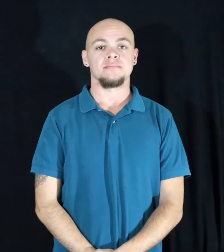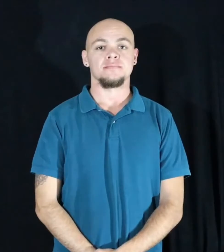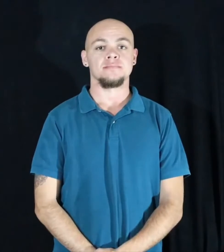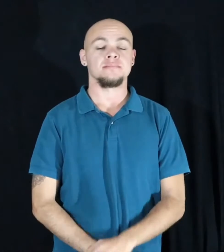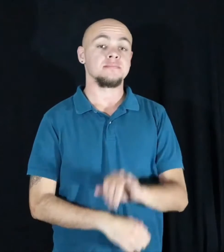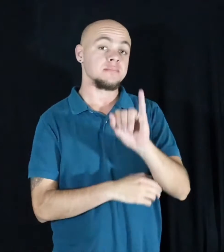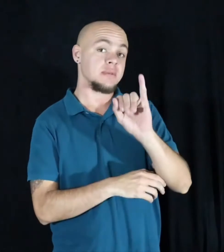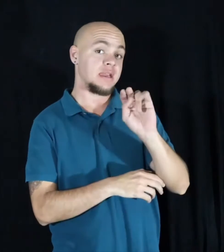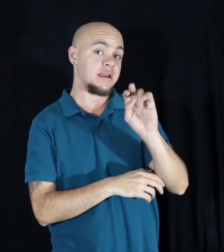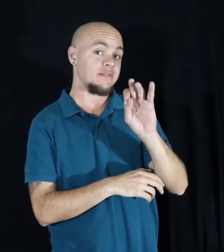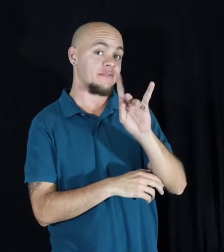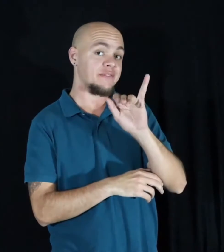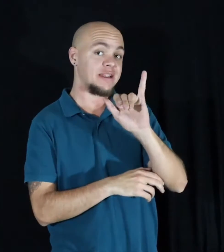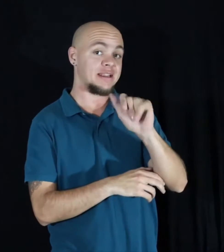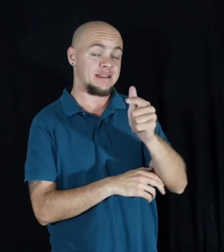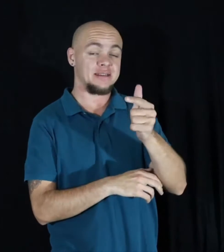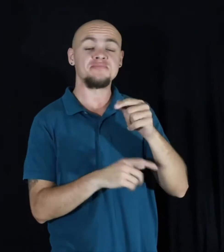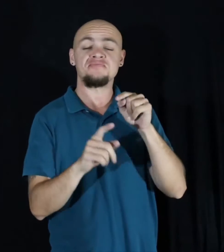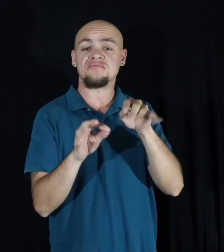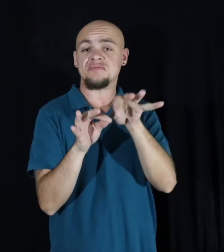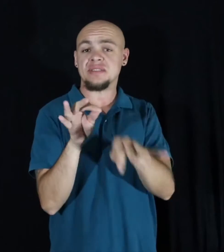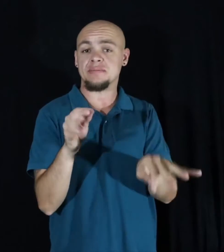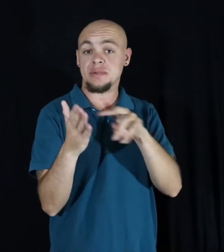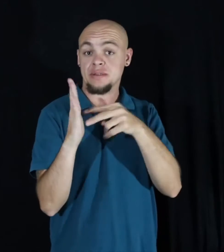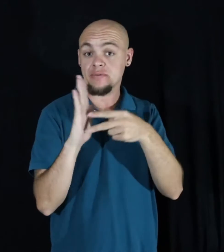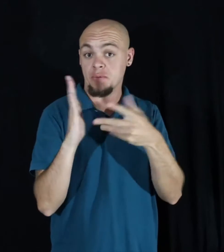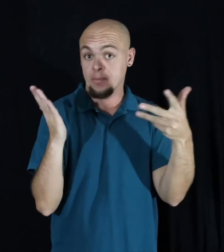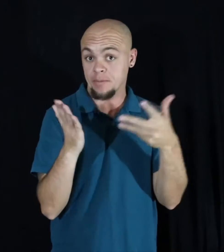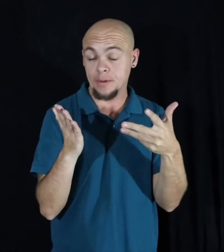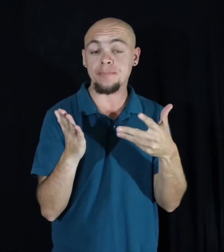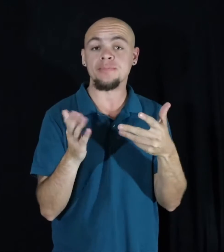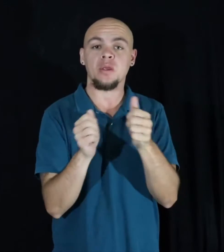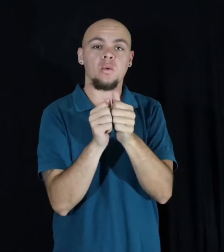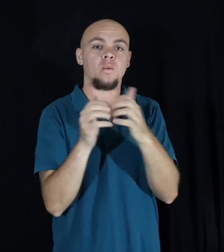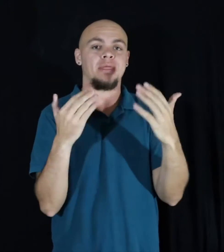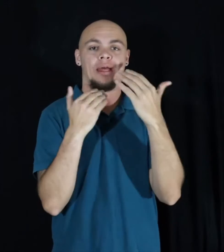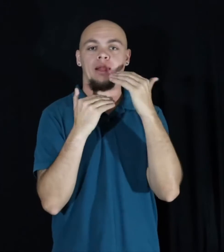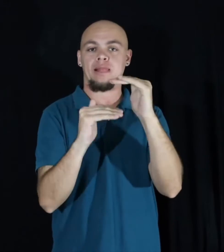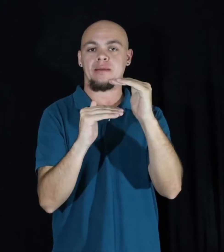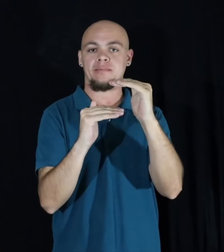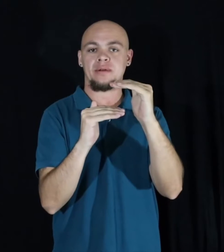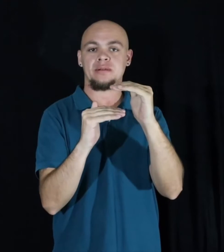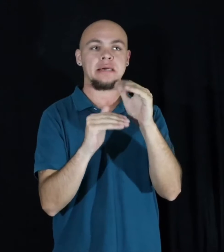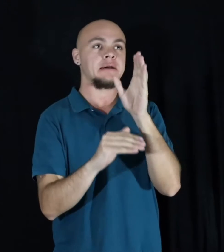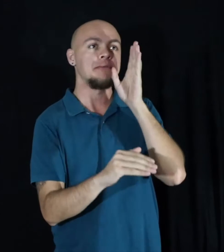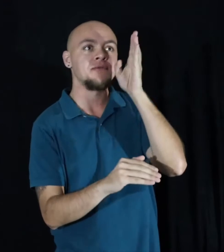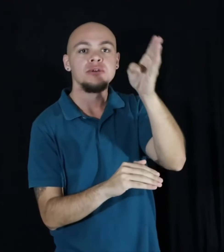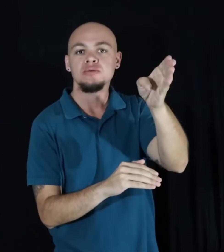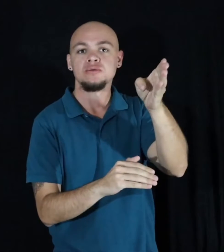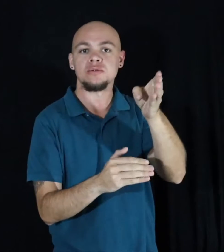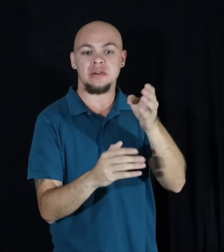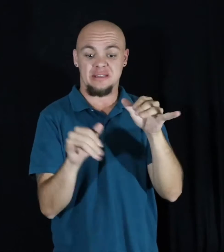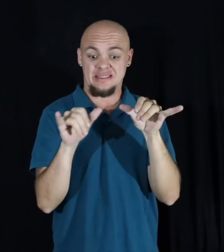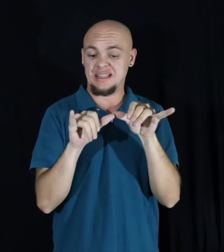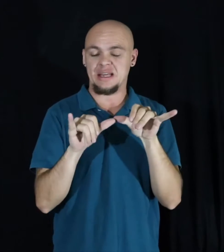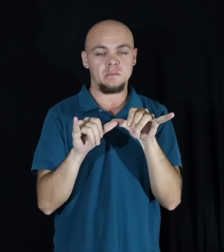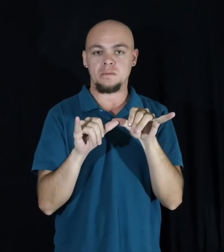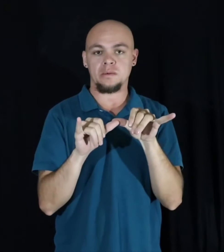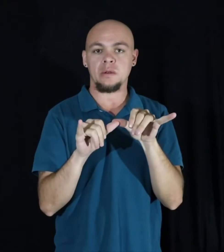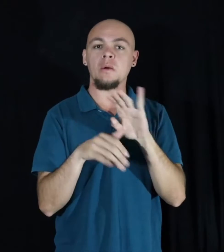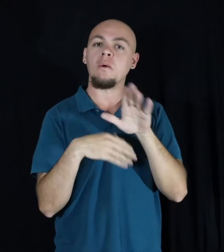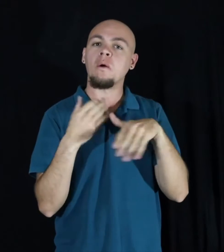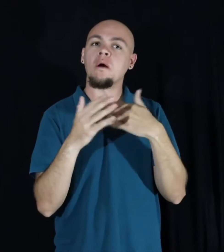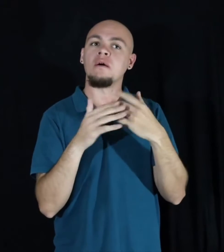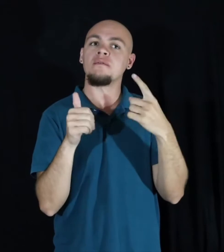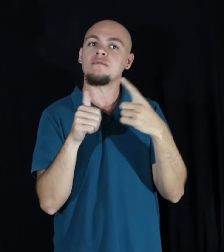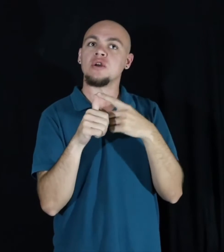Infinity. In its simplest definition, it simply means without limit. It's not a destination, it's not a size. We might have all first